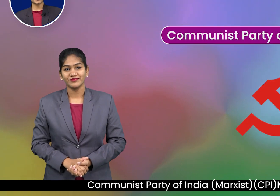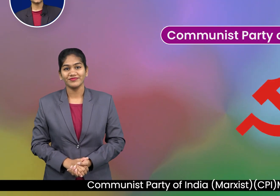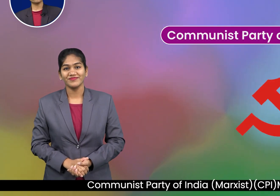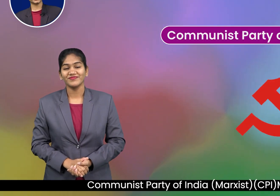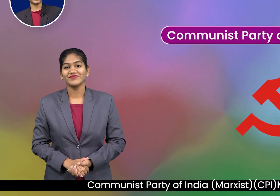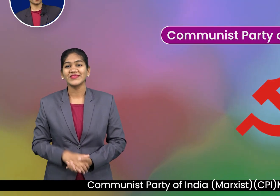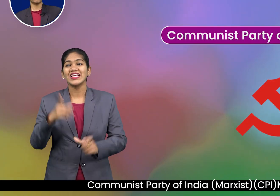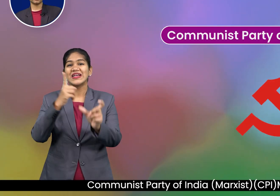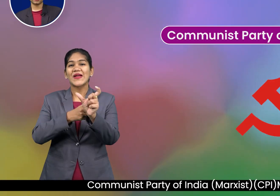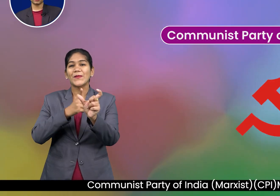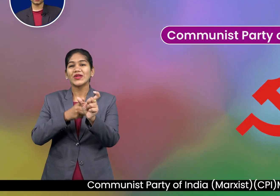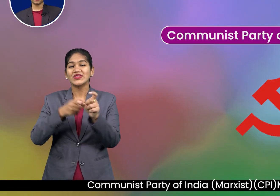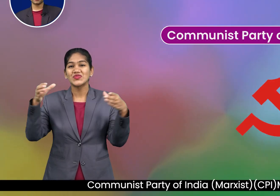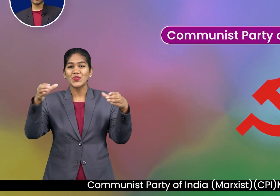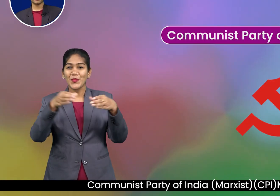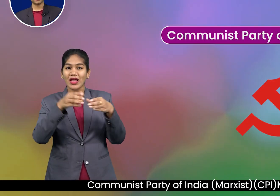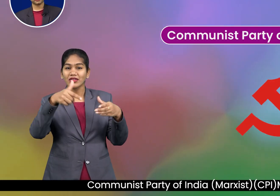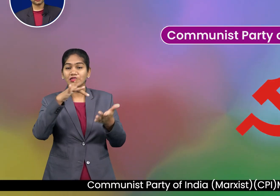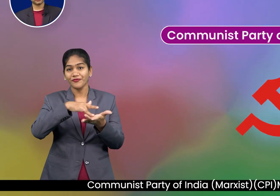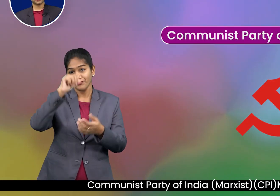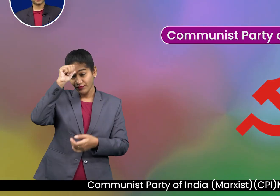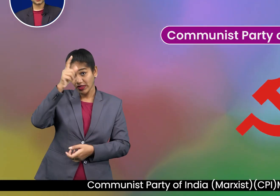Communist Party of India,